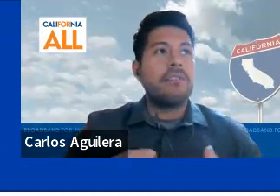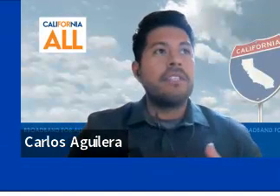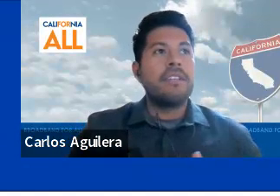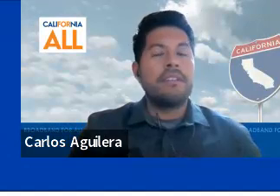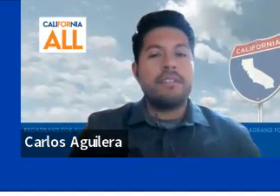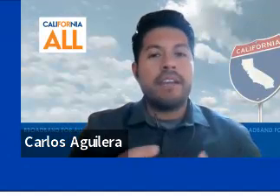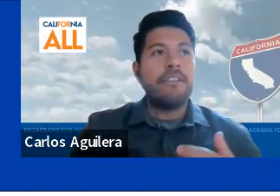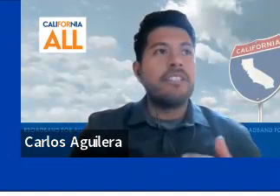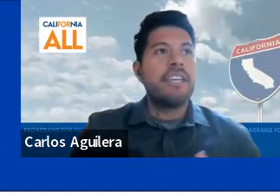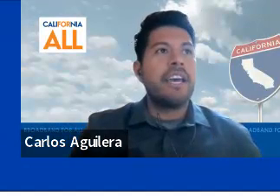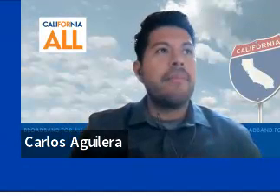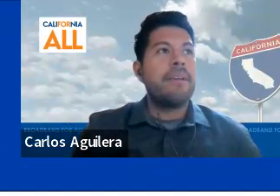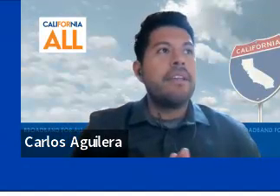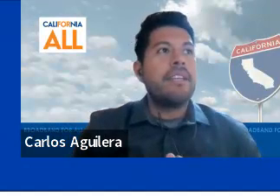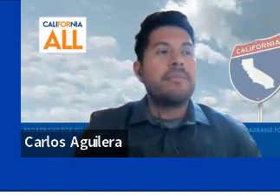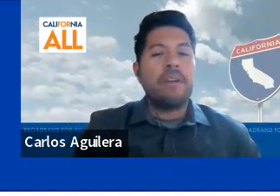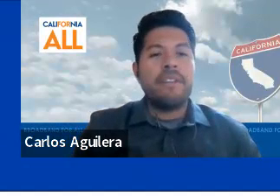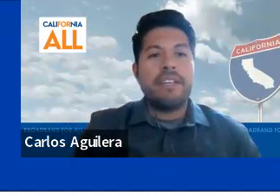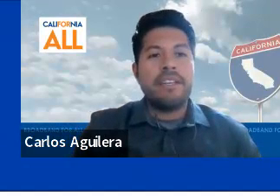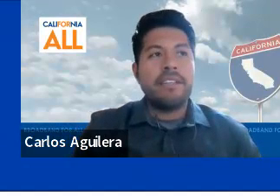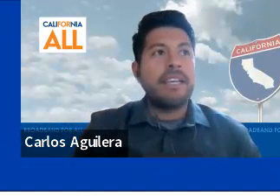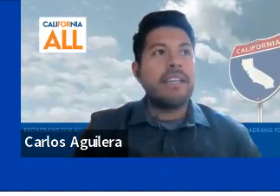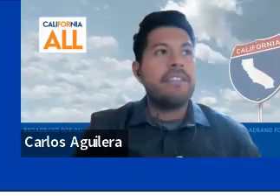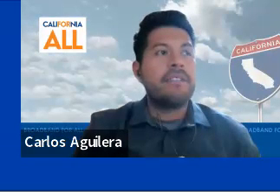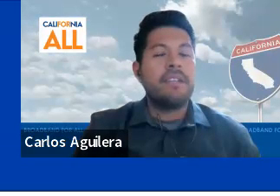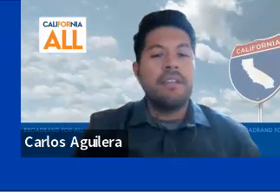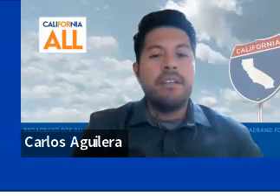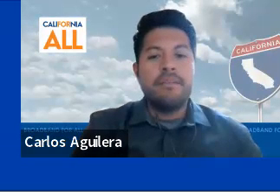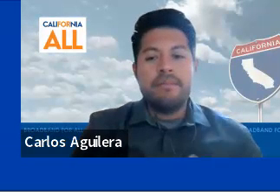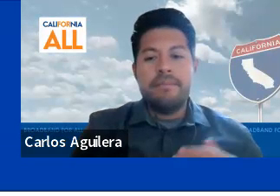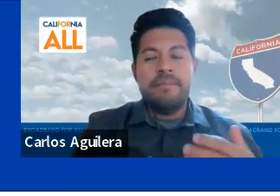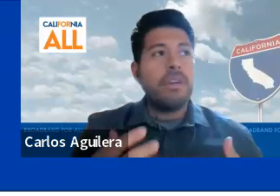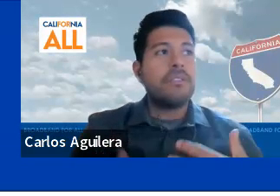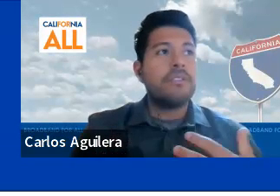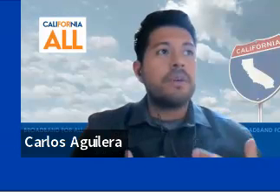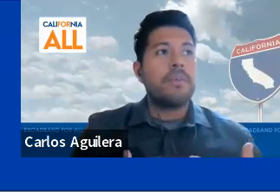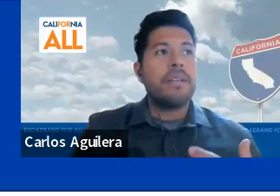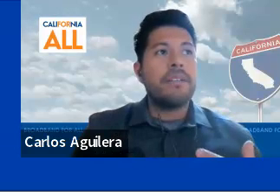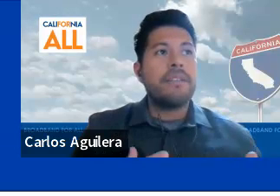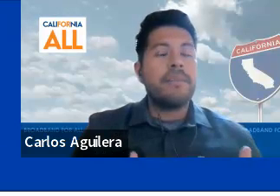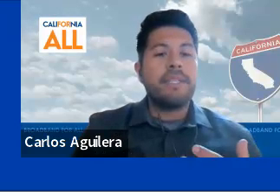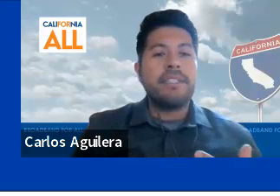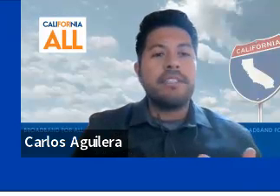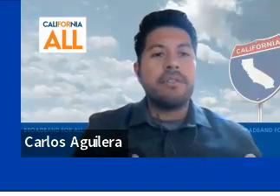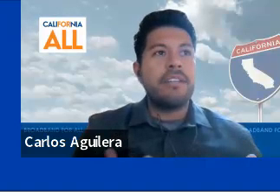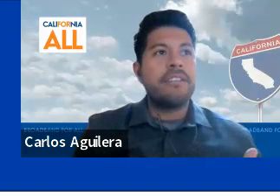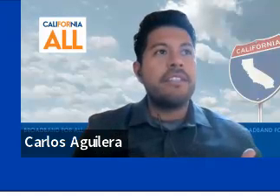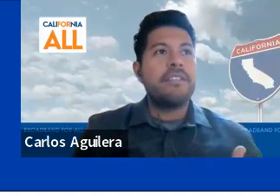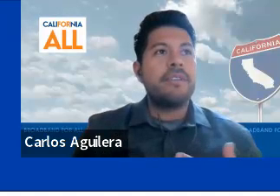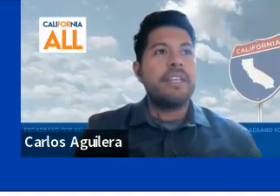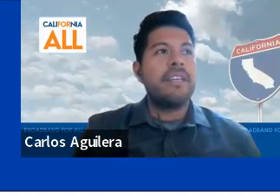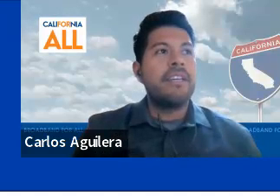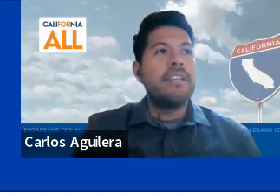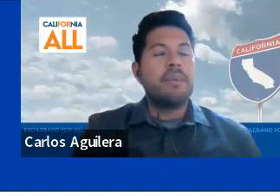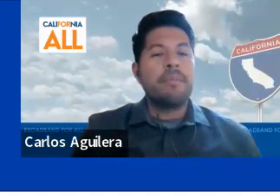discussed closing the diversity gap that is prevalent in the tech industry. We also spoke about developing digital